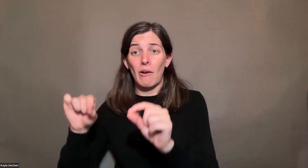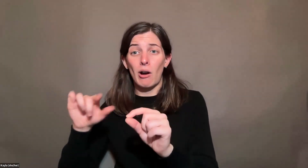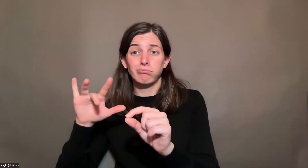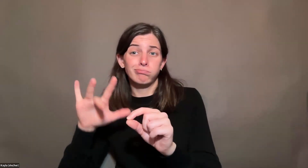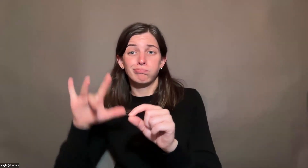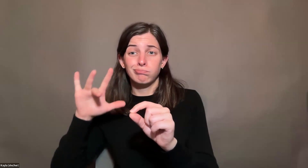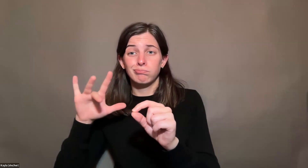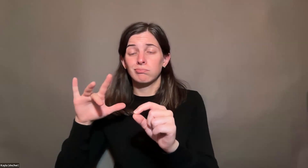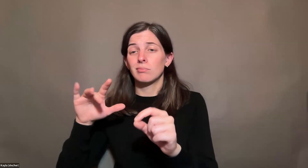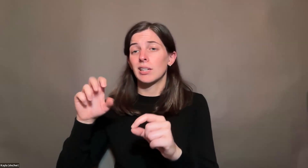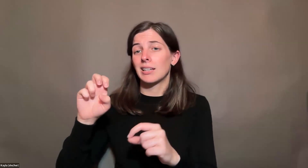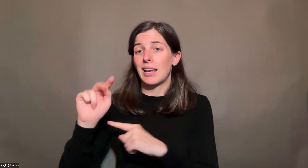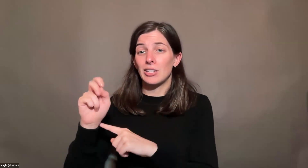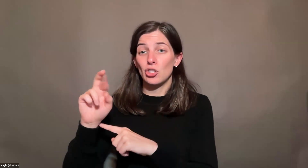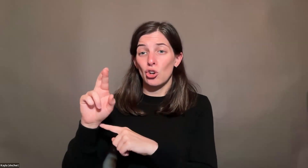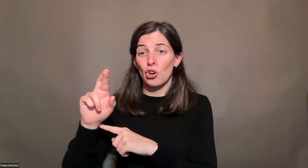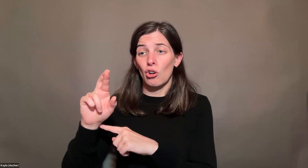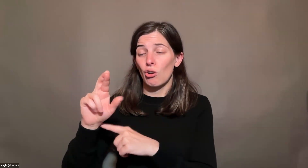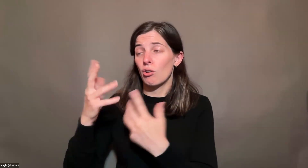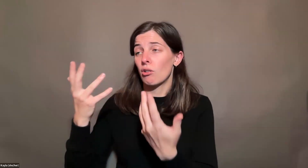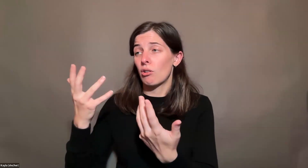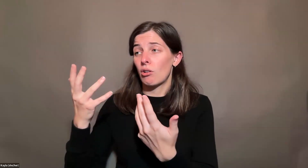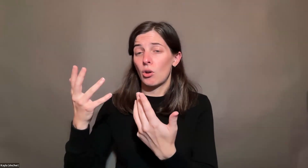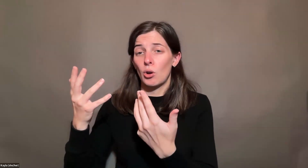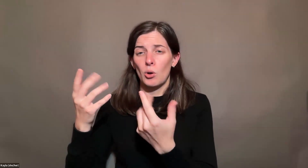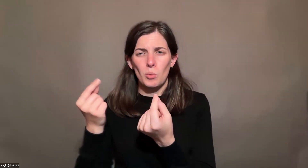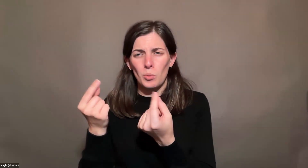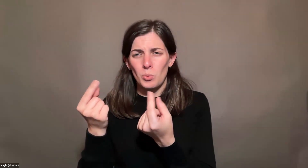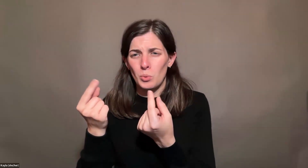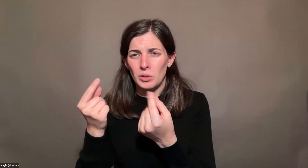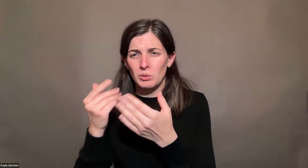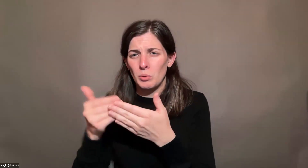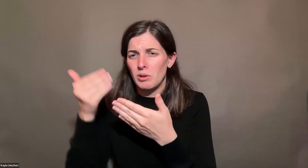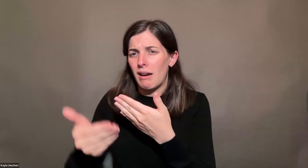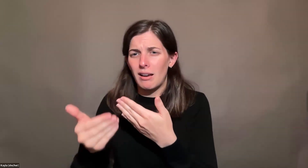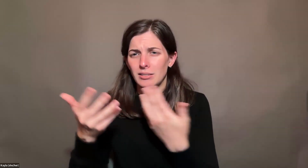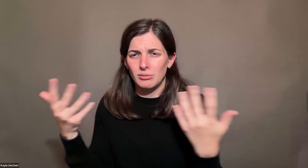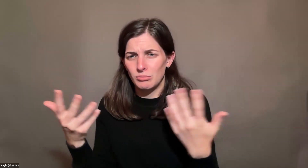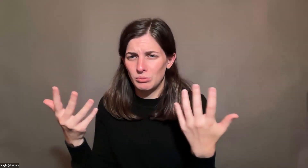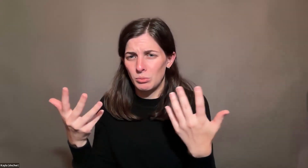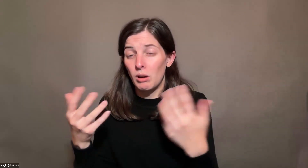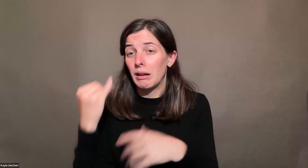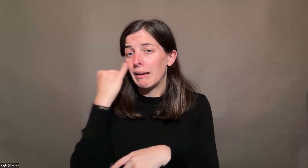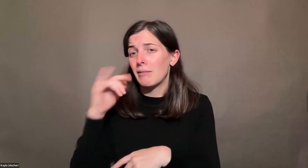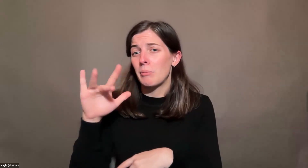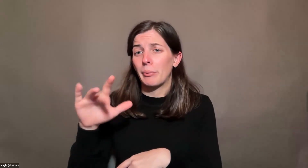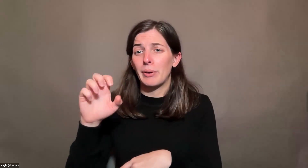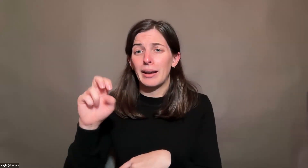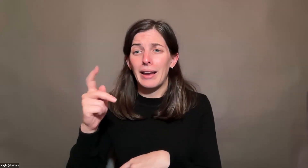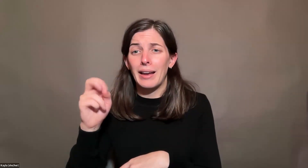what things it what will be the next thing if I press enter, or press or if I click